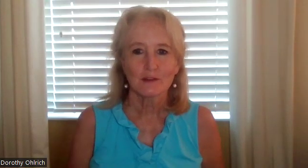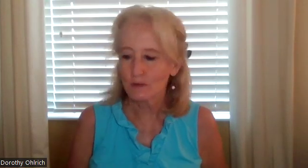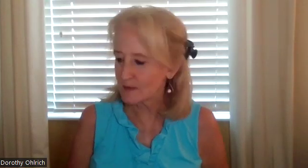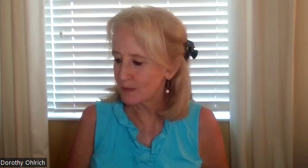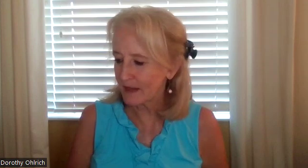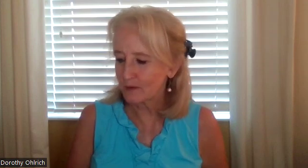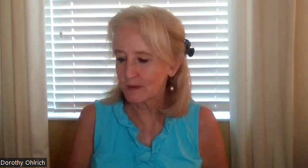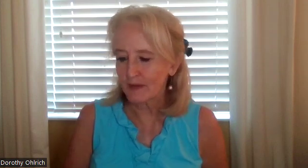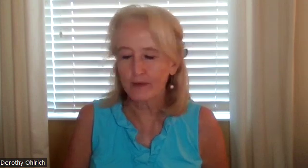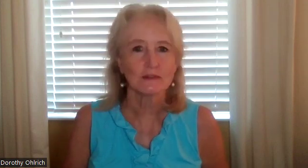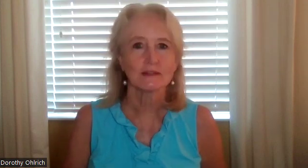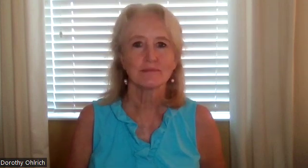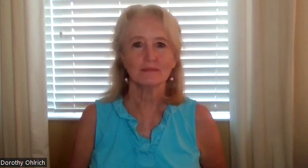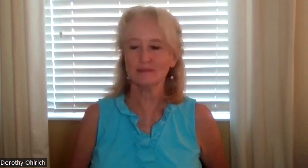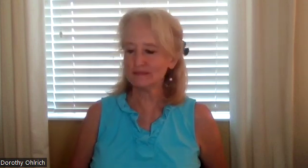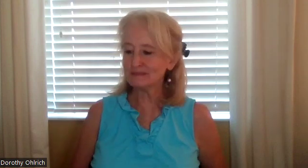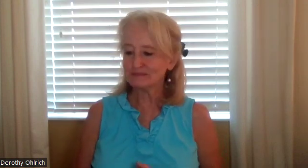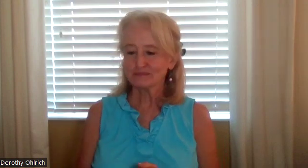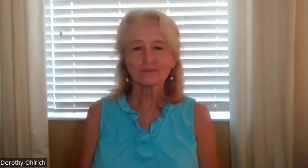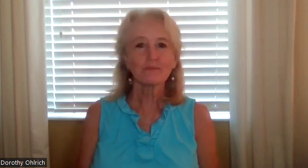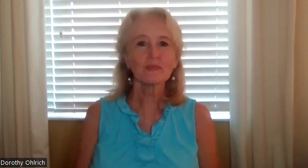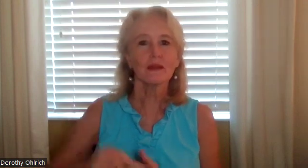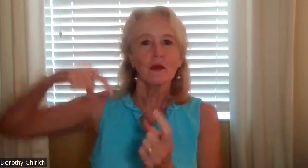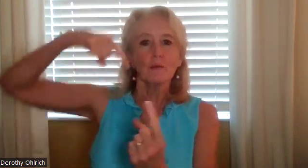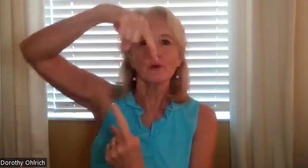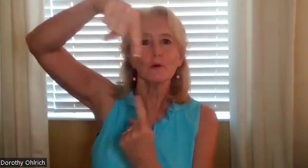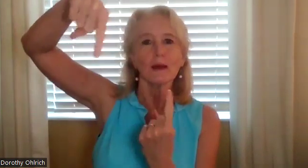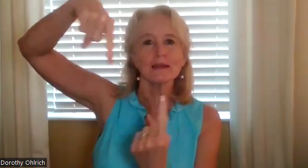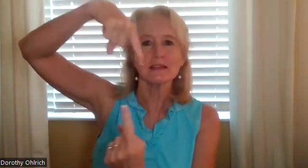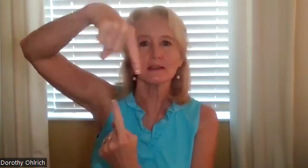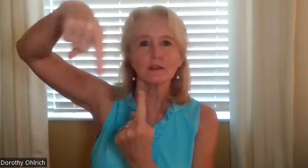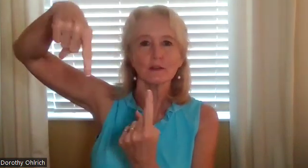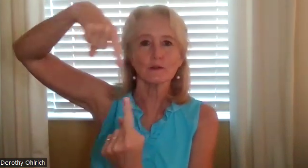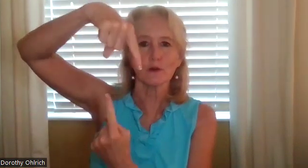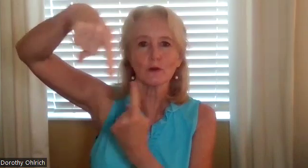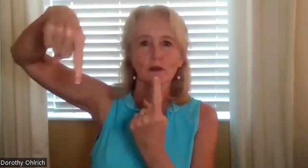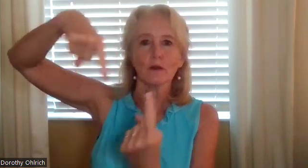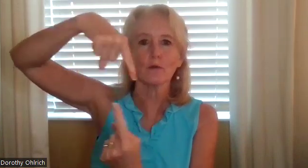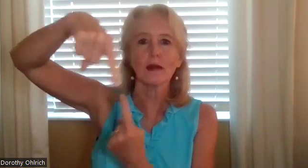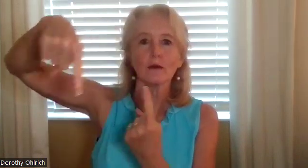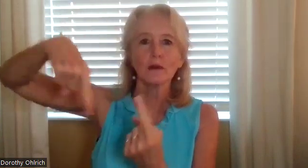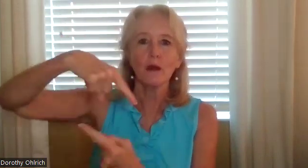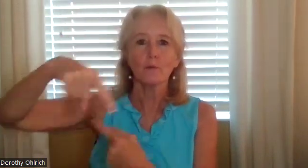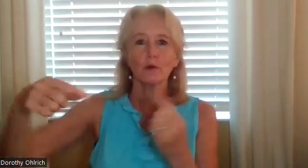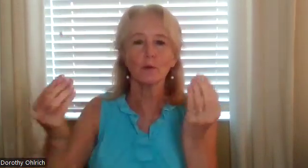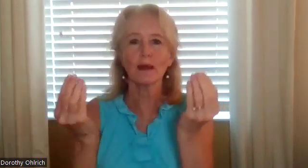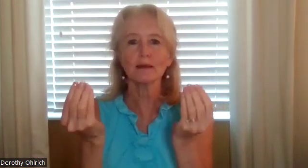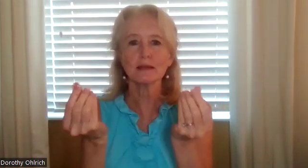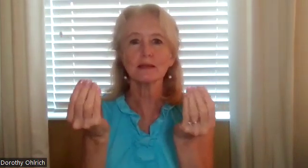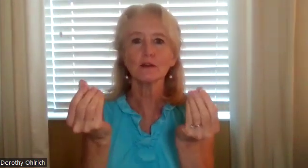So let's put that all together. Pooh and Tigger, turn around. Pooh and